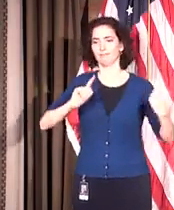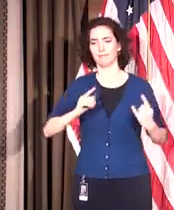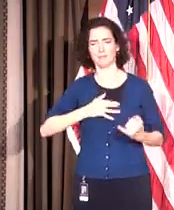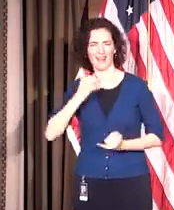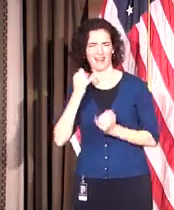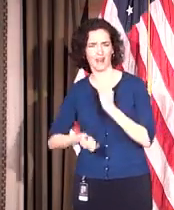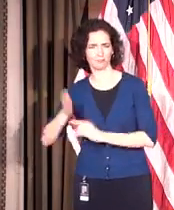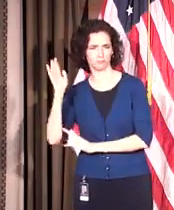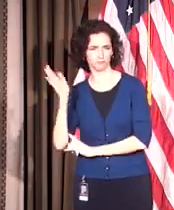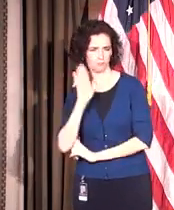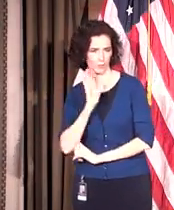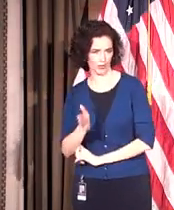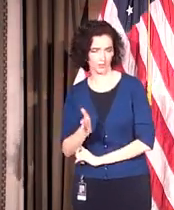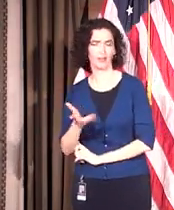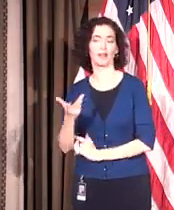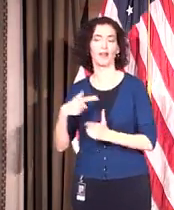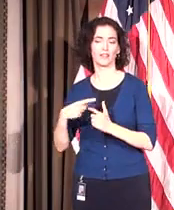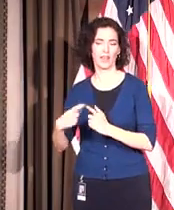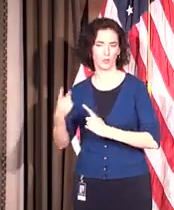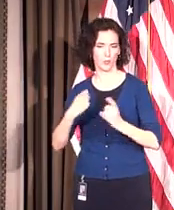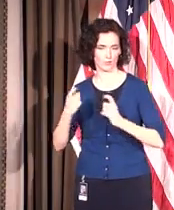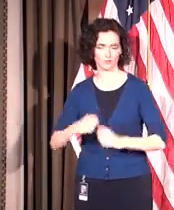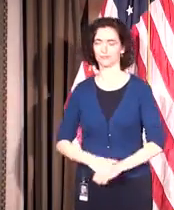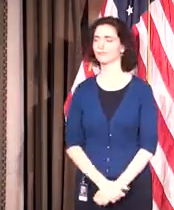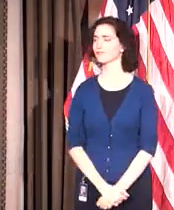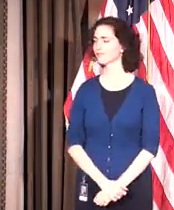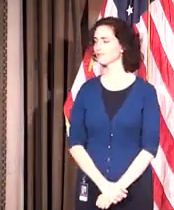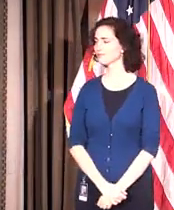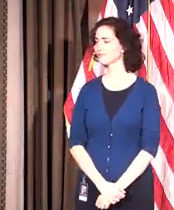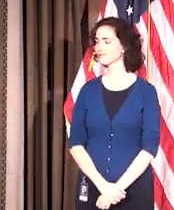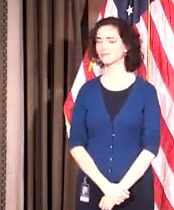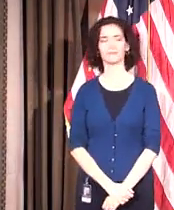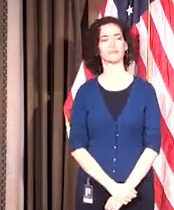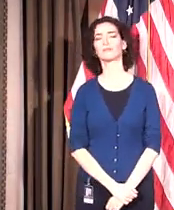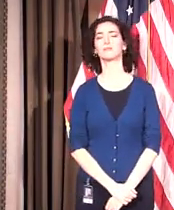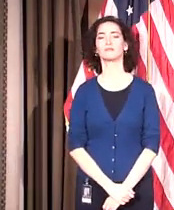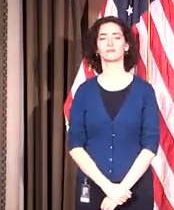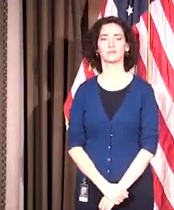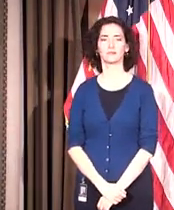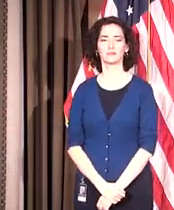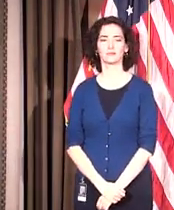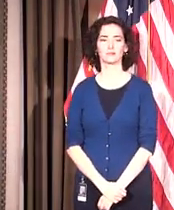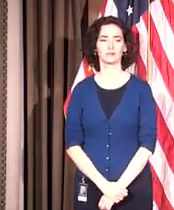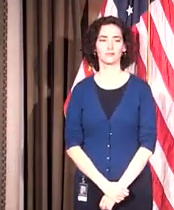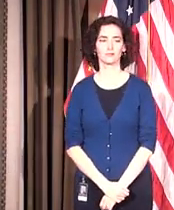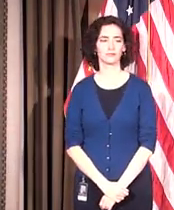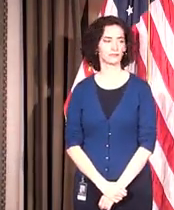few questions.